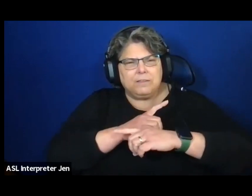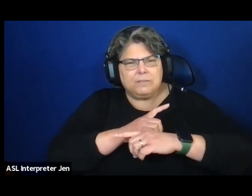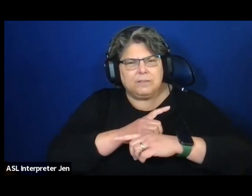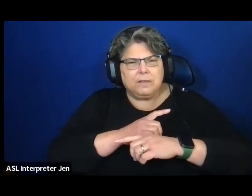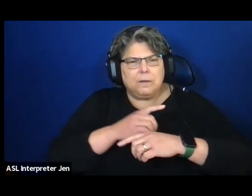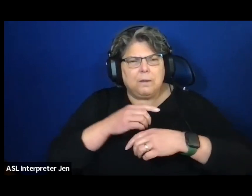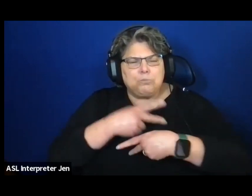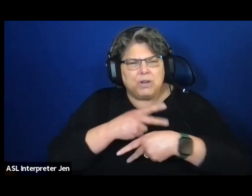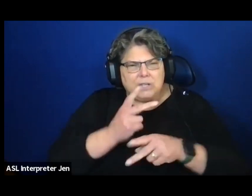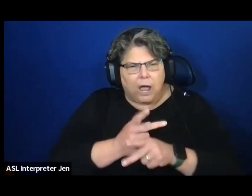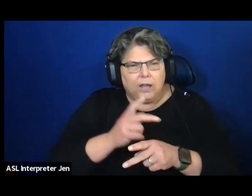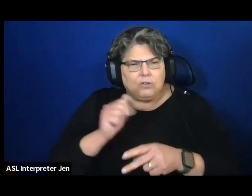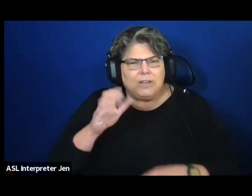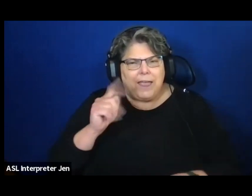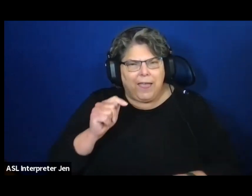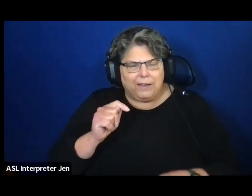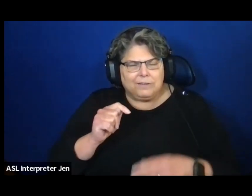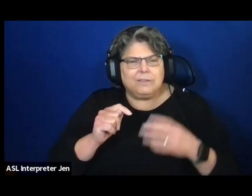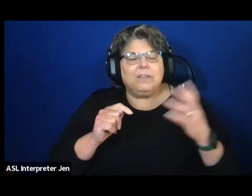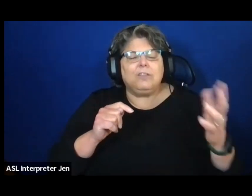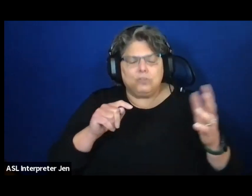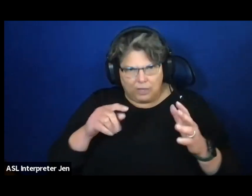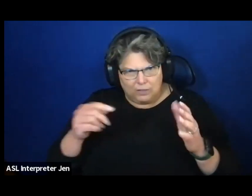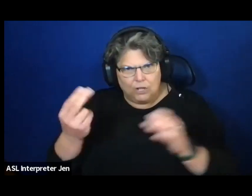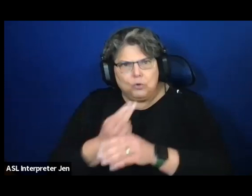order for defense to win this war.